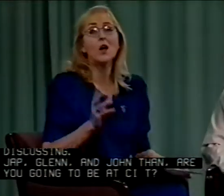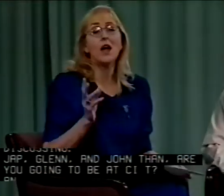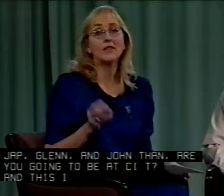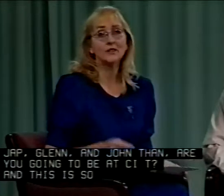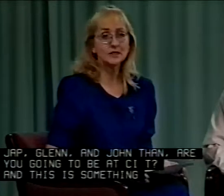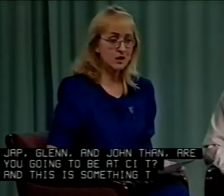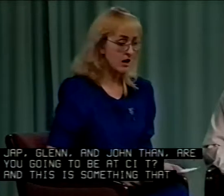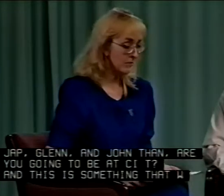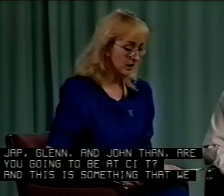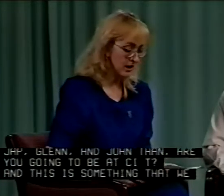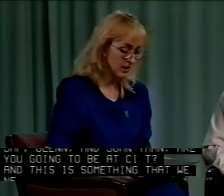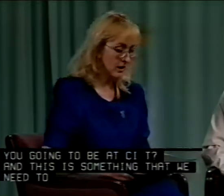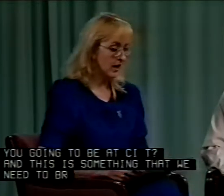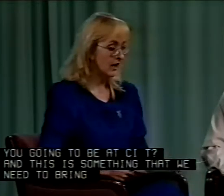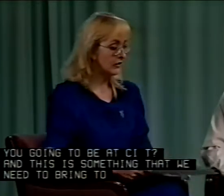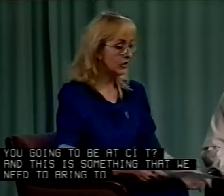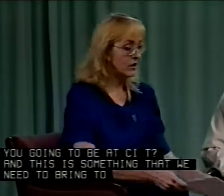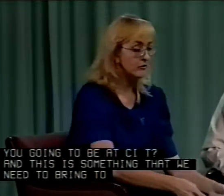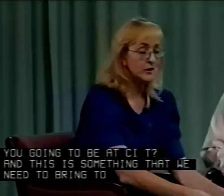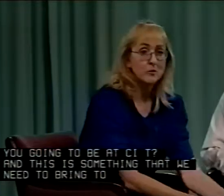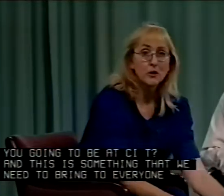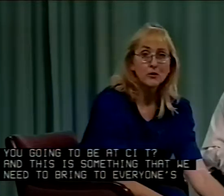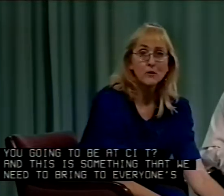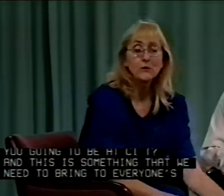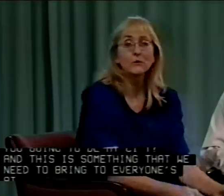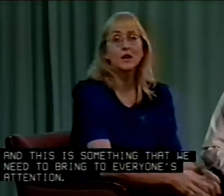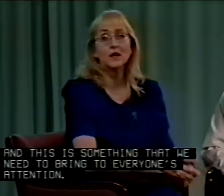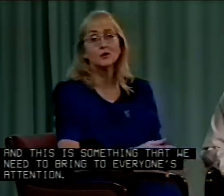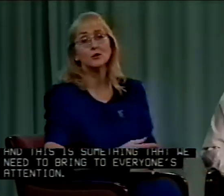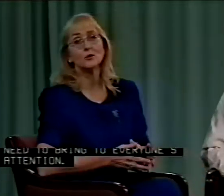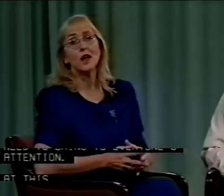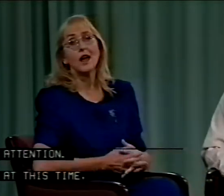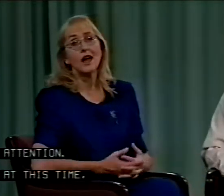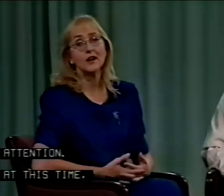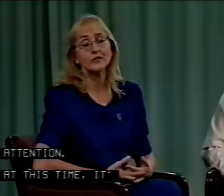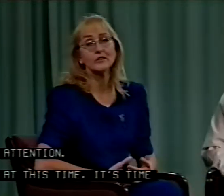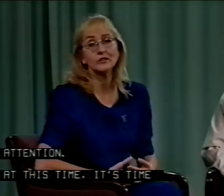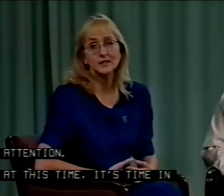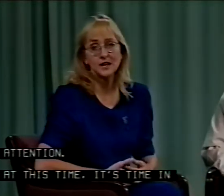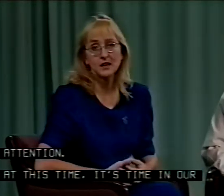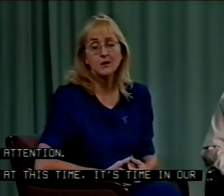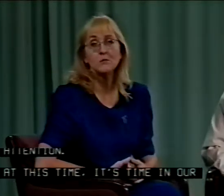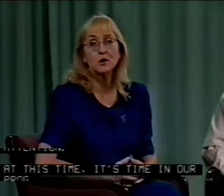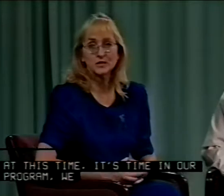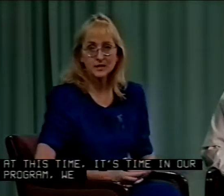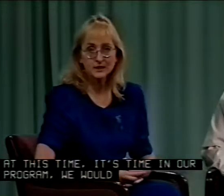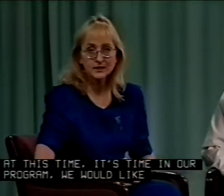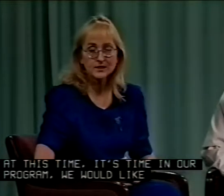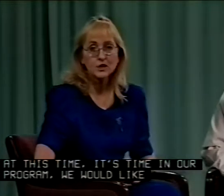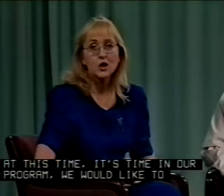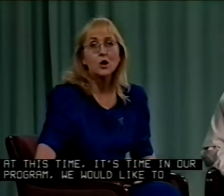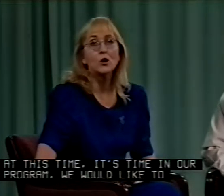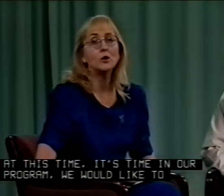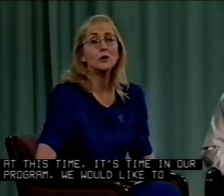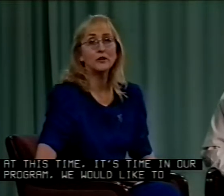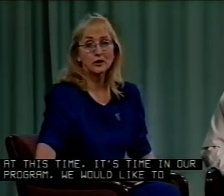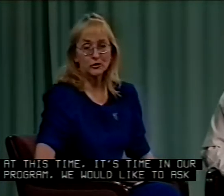at this time, it's time for in our program, we would like to ask Fidel Martinez, who is a